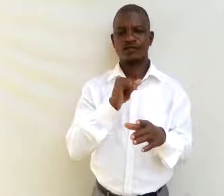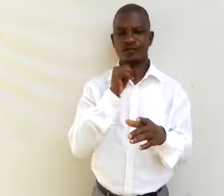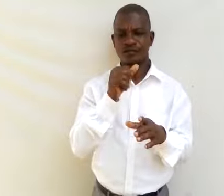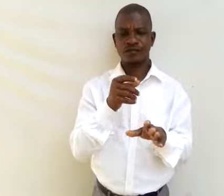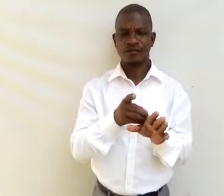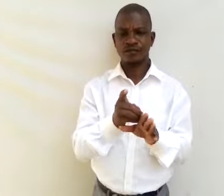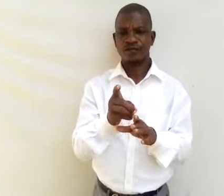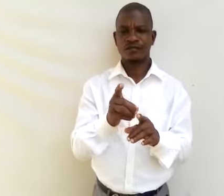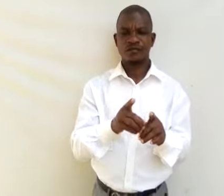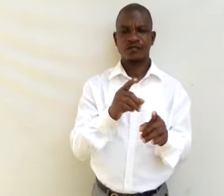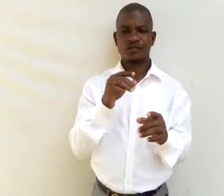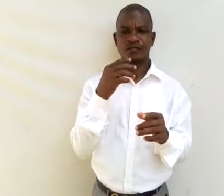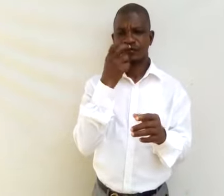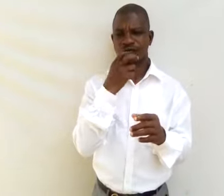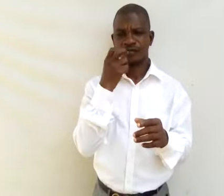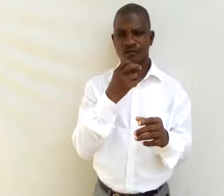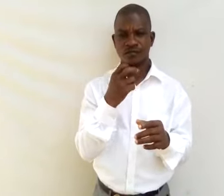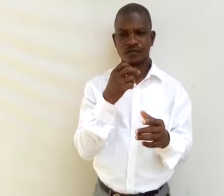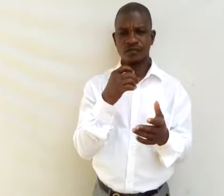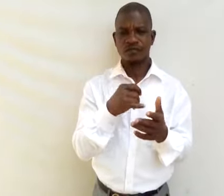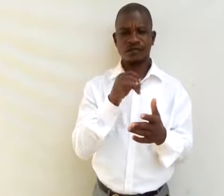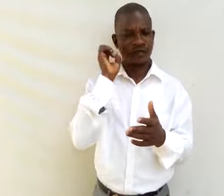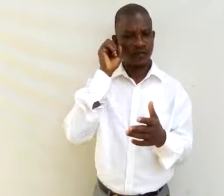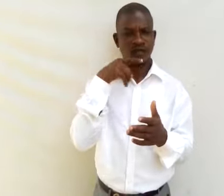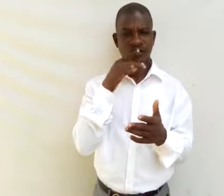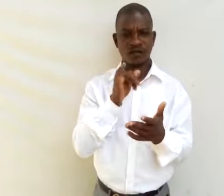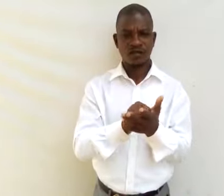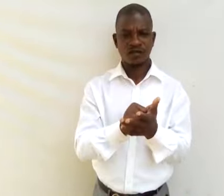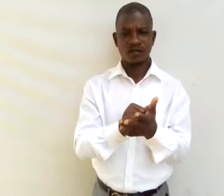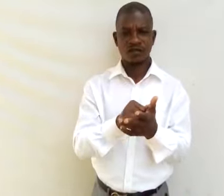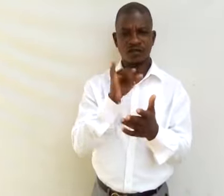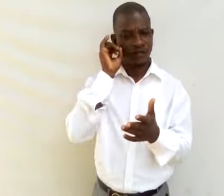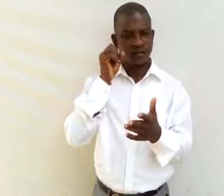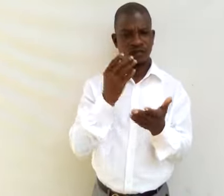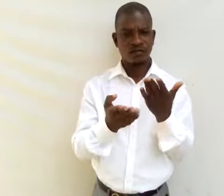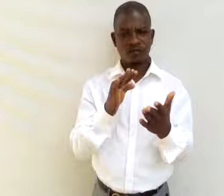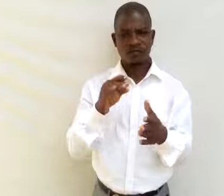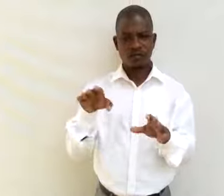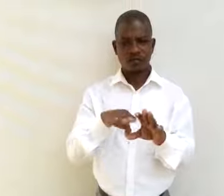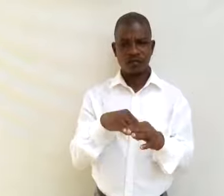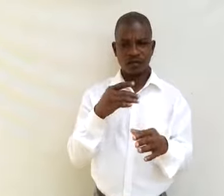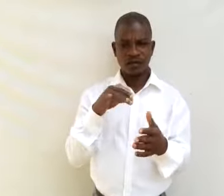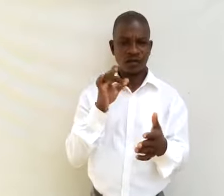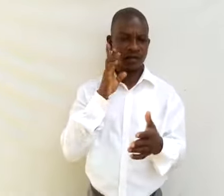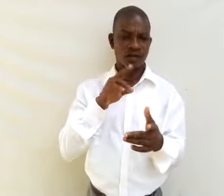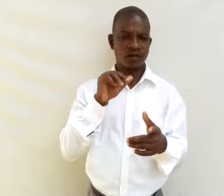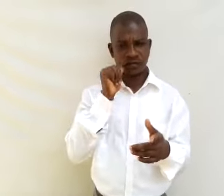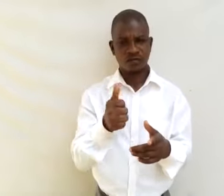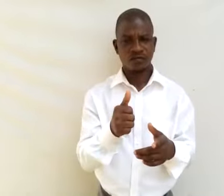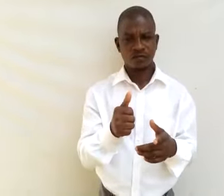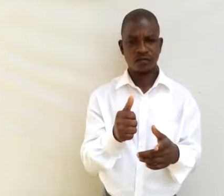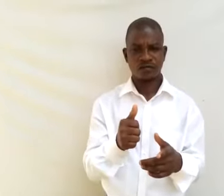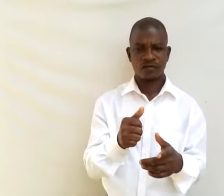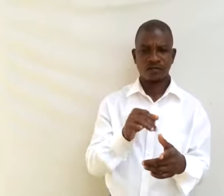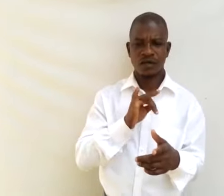For example, he said that he might marry her tomorrow. Amaka said